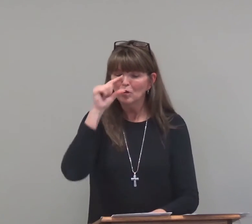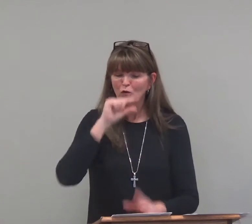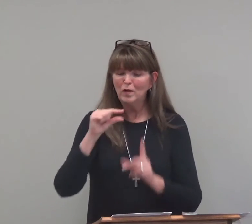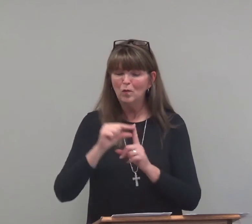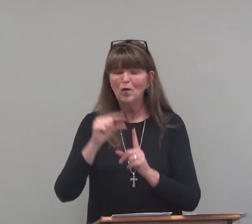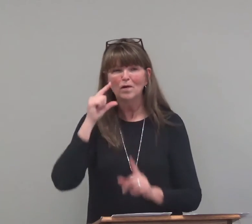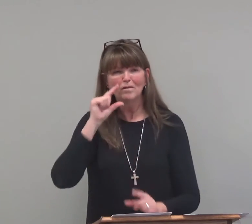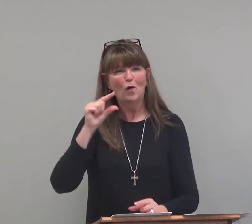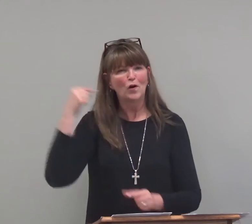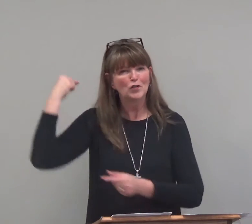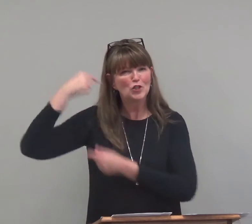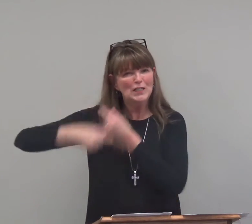Genesis.